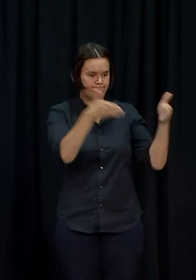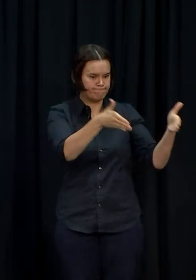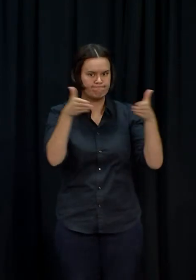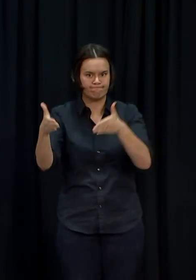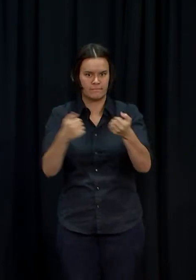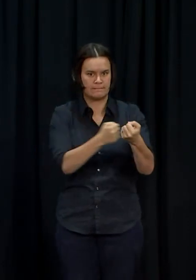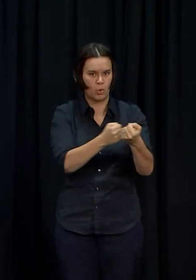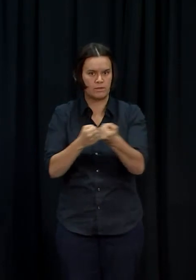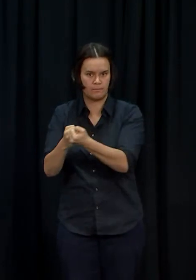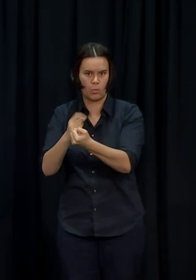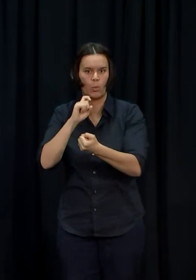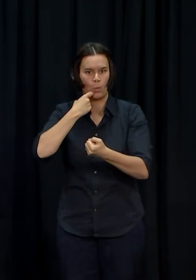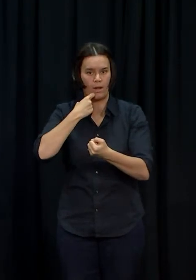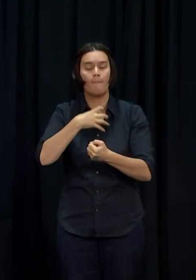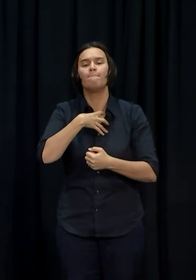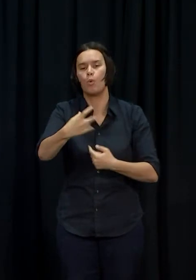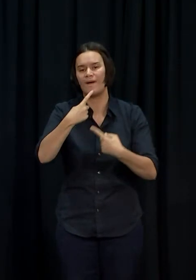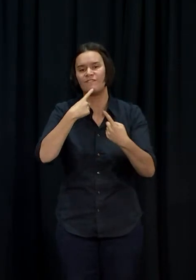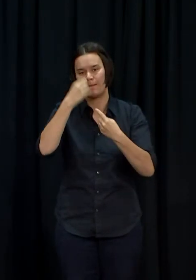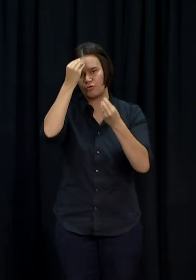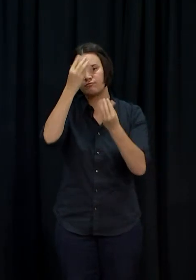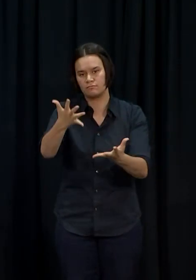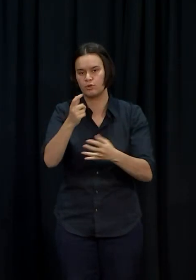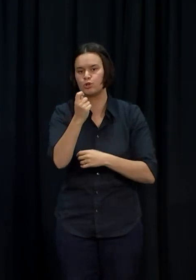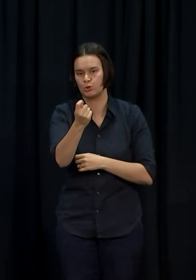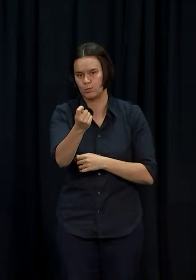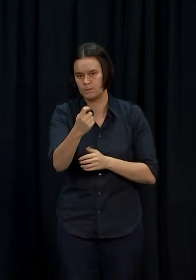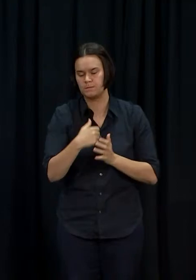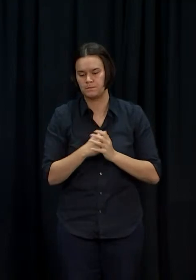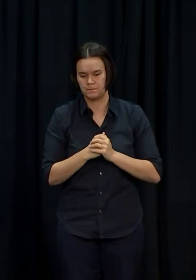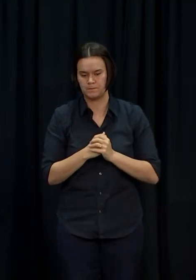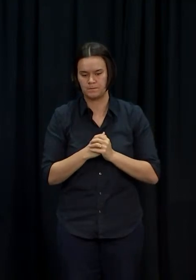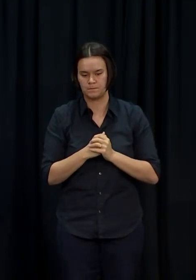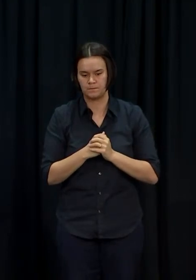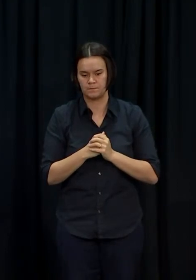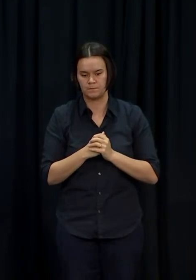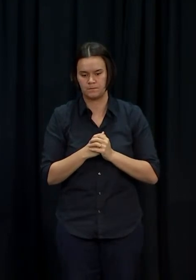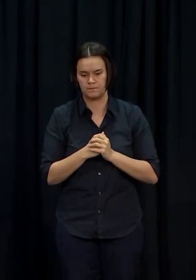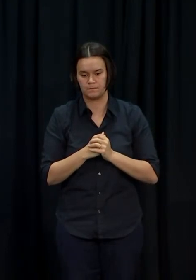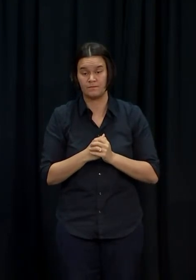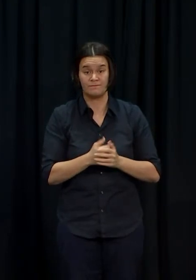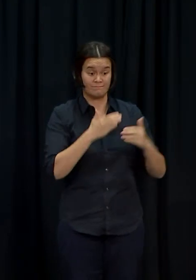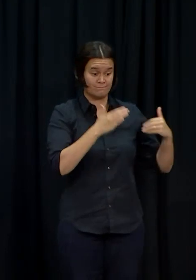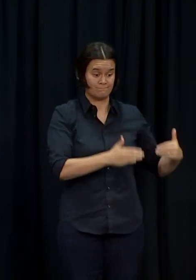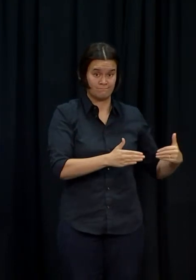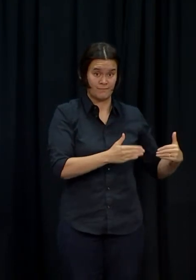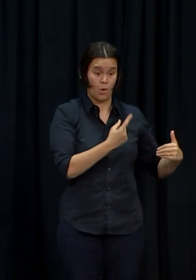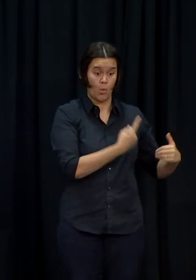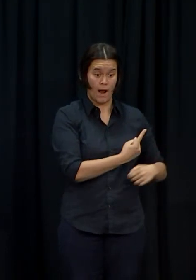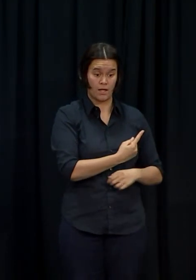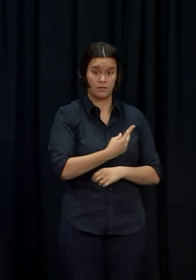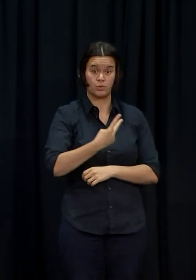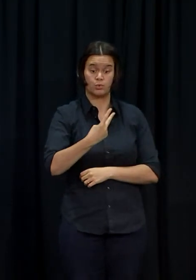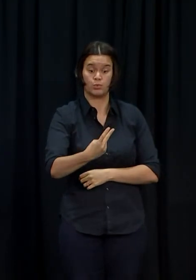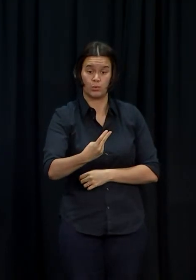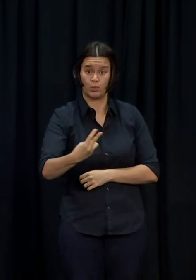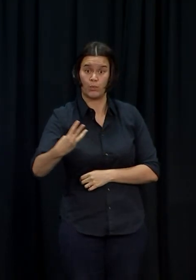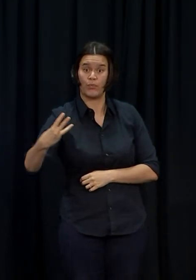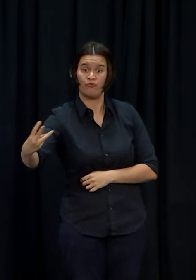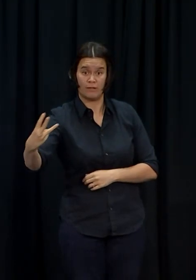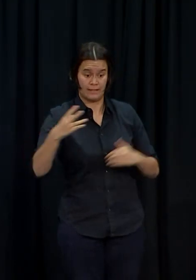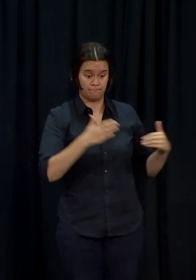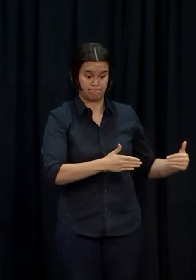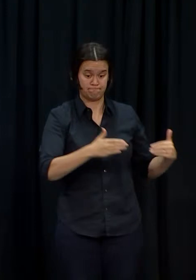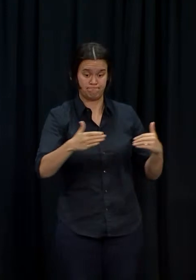more information on them will be available over the coming weeks. Through the course of each stage, we have a